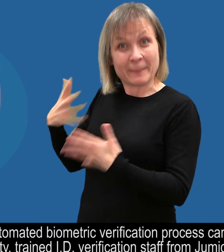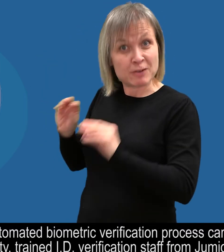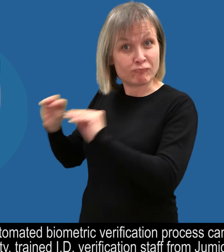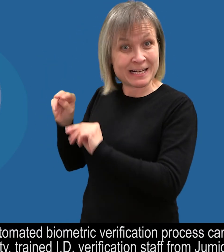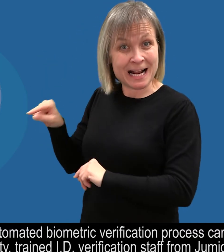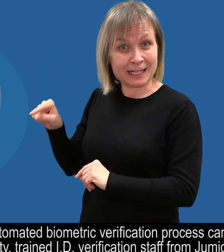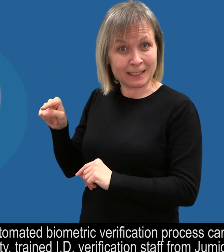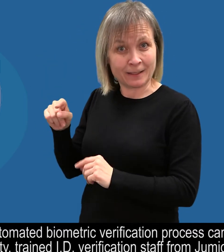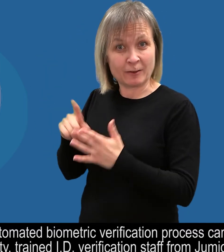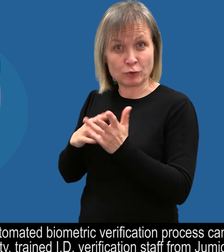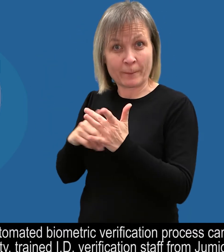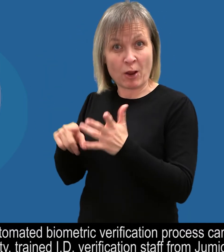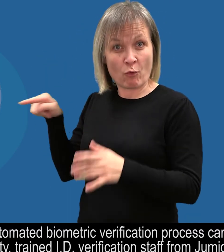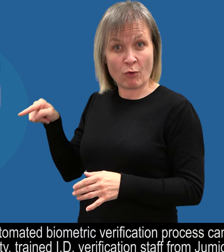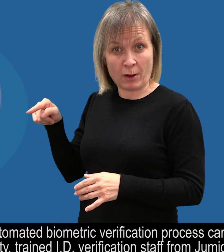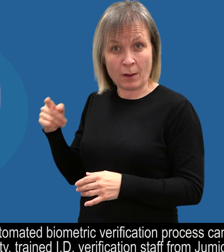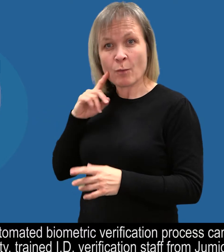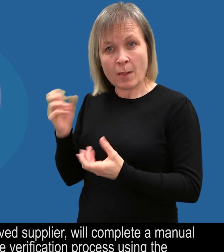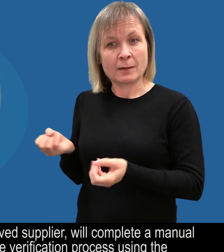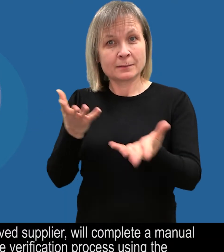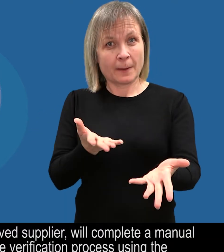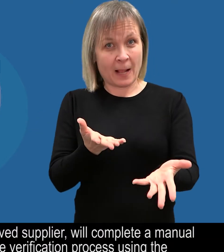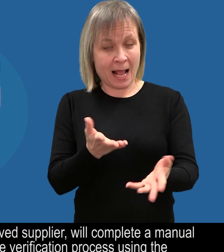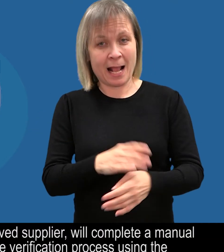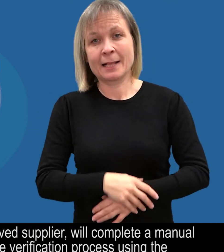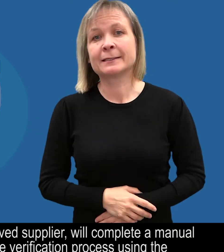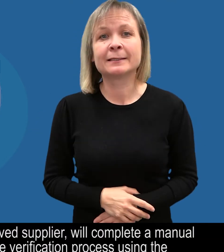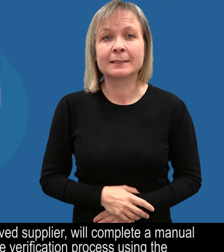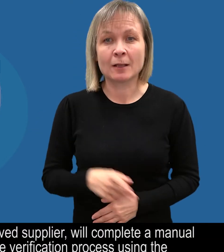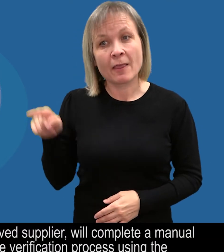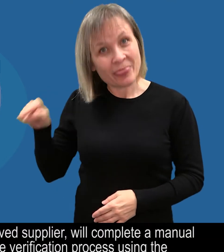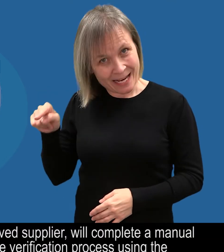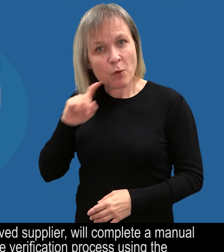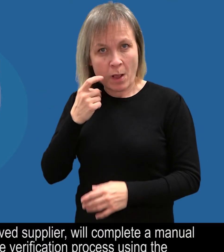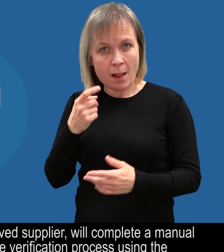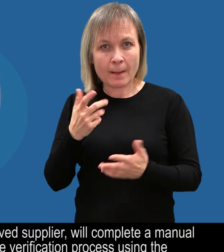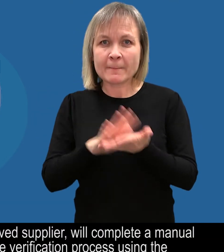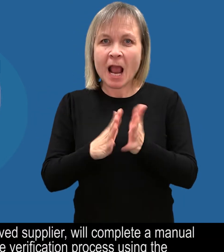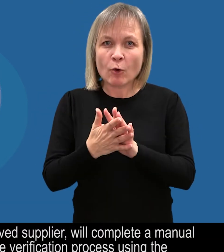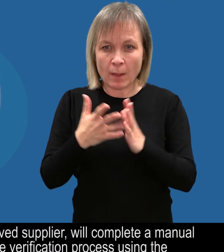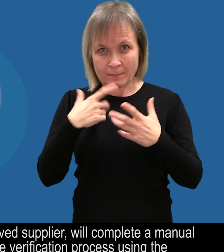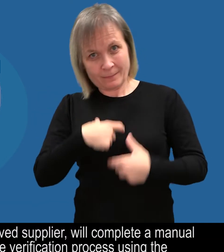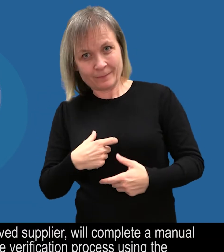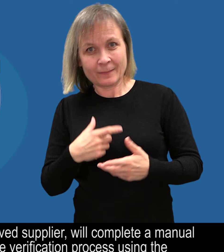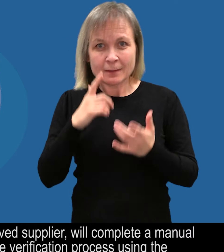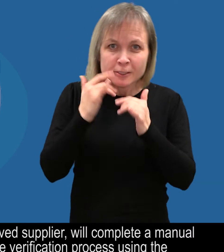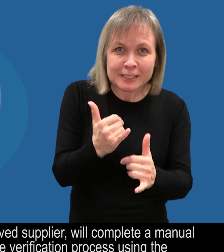verification staff from Jumio, our approved supplier, will complete a manual online verification process using the documentation and